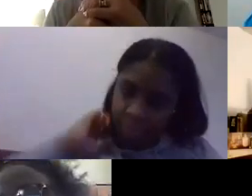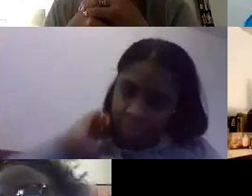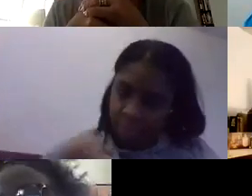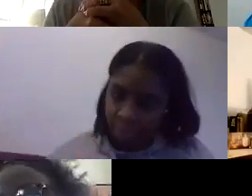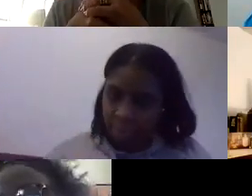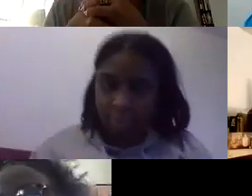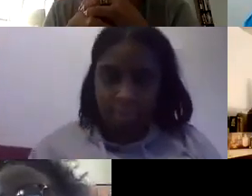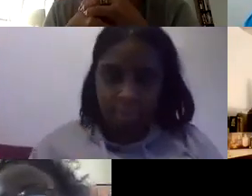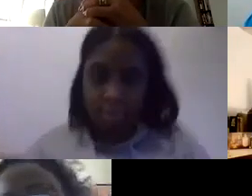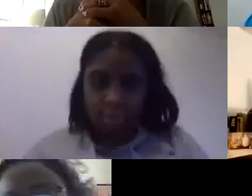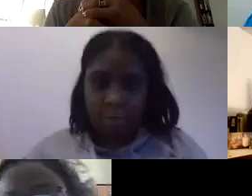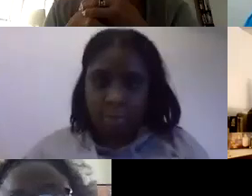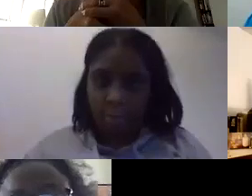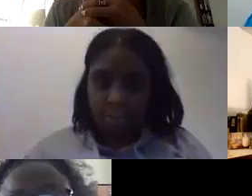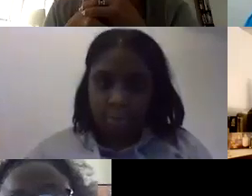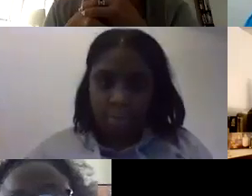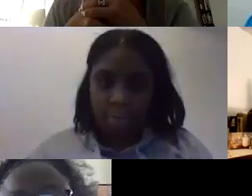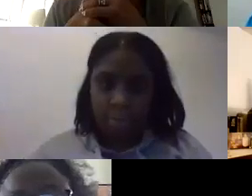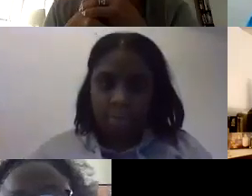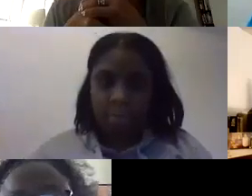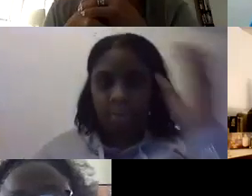Okay, great.